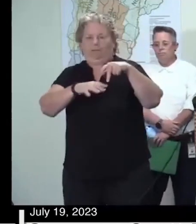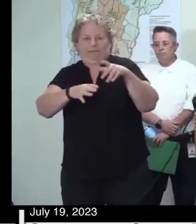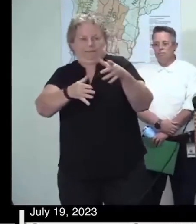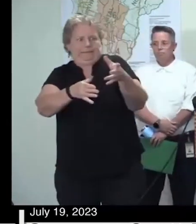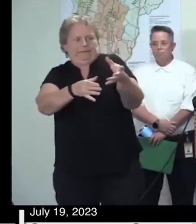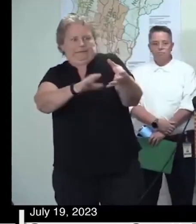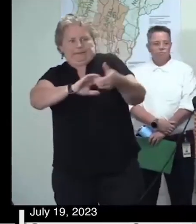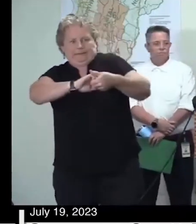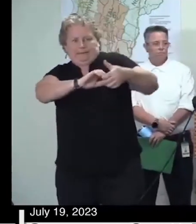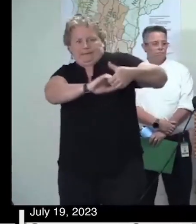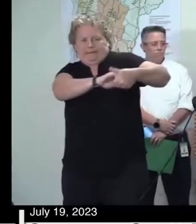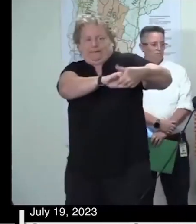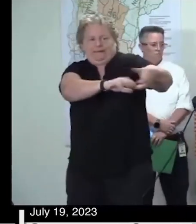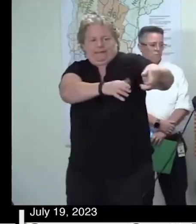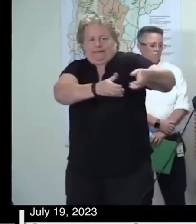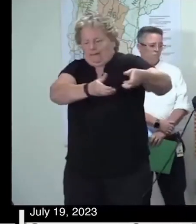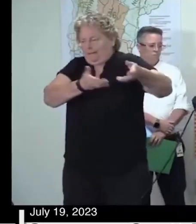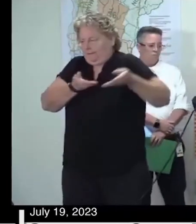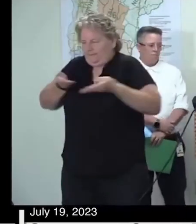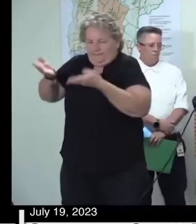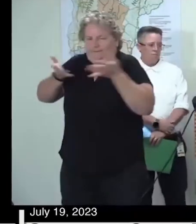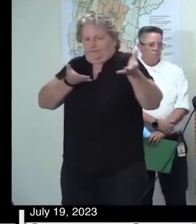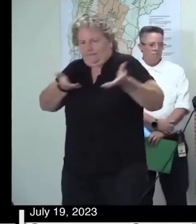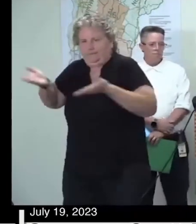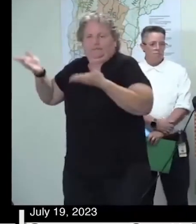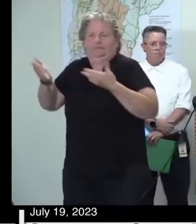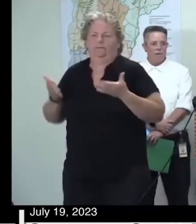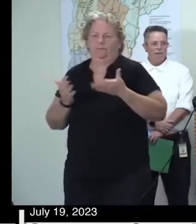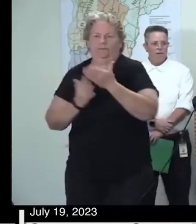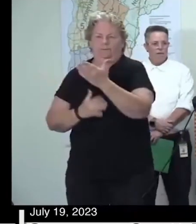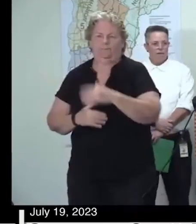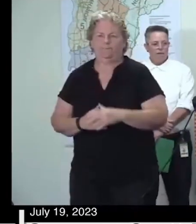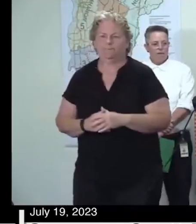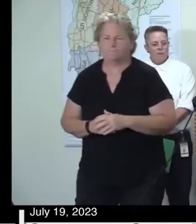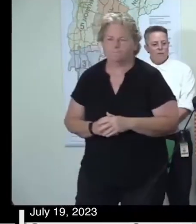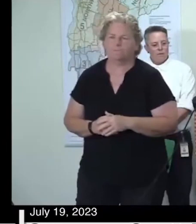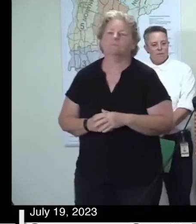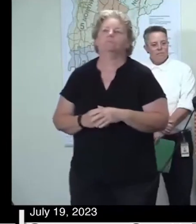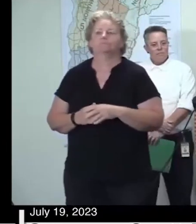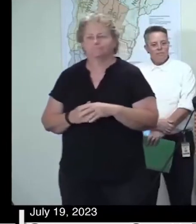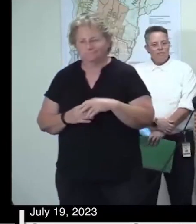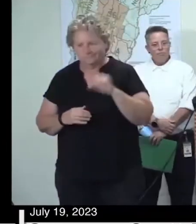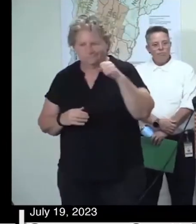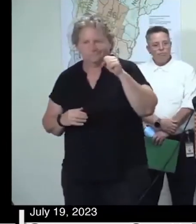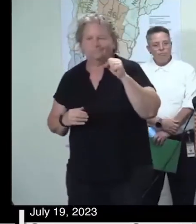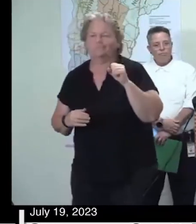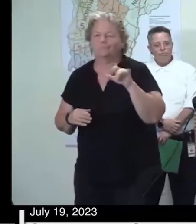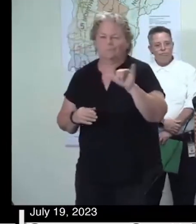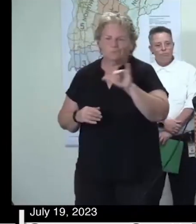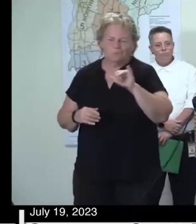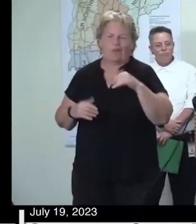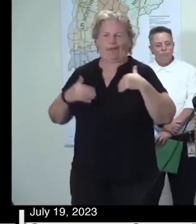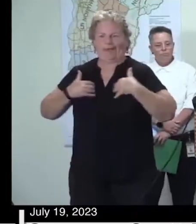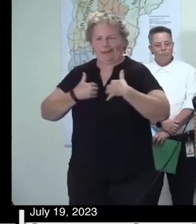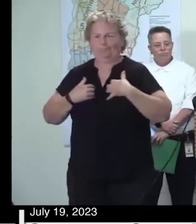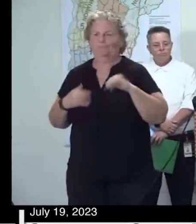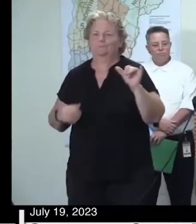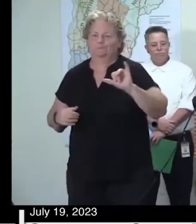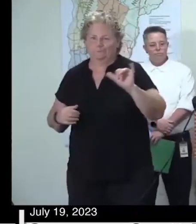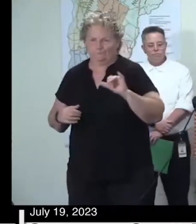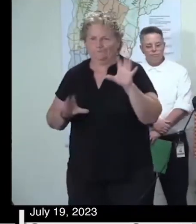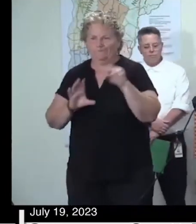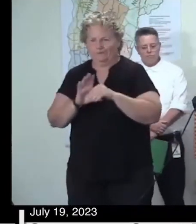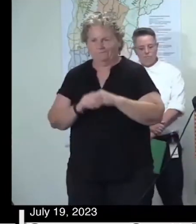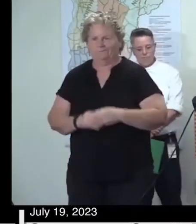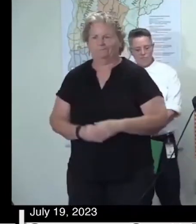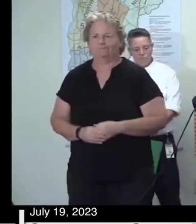Our swift water and urban search and rescue assets will remain staged throughout the state to respond to any future emergencies. We still